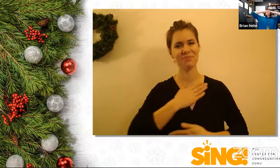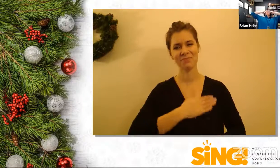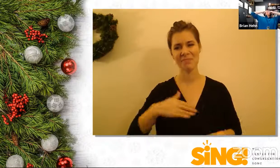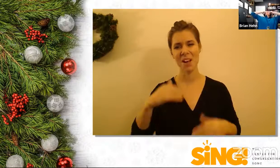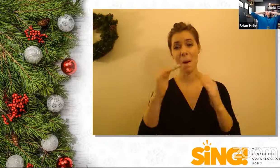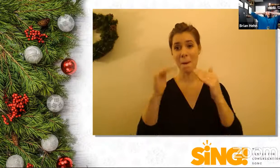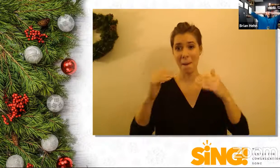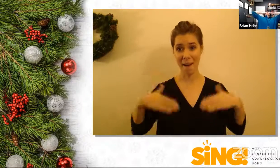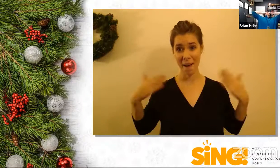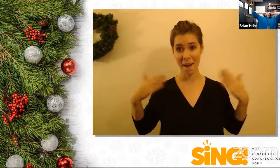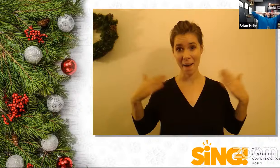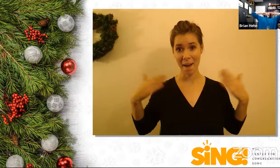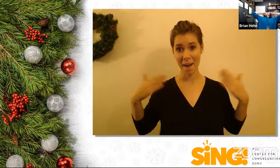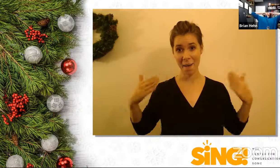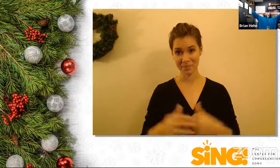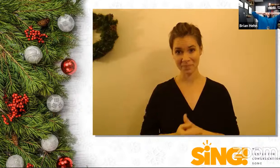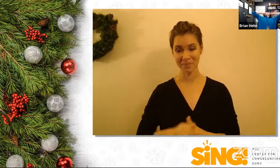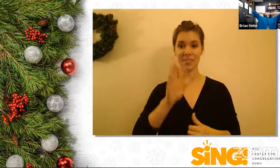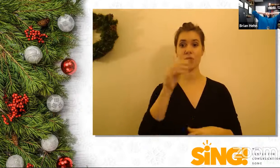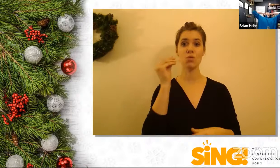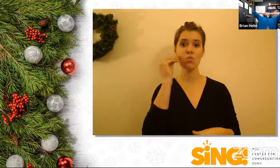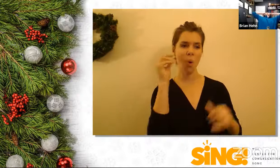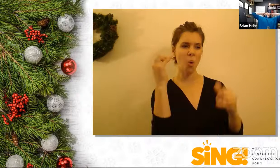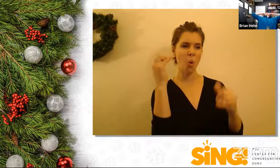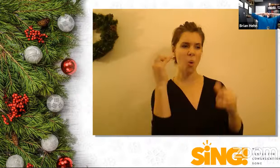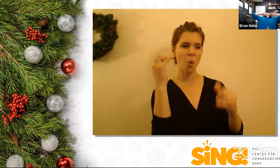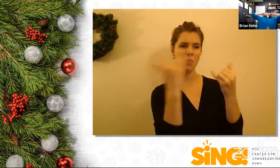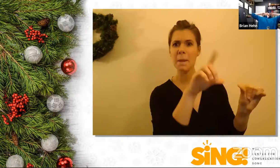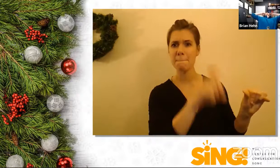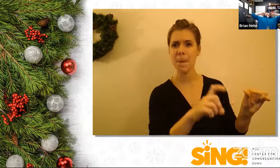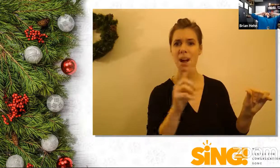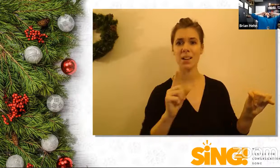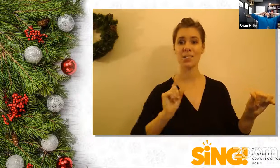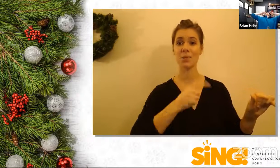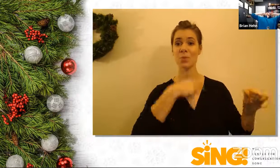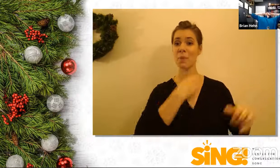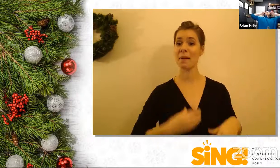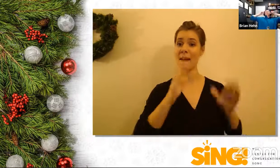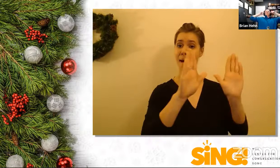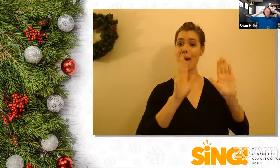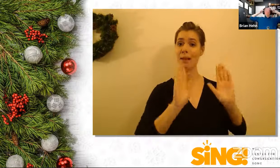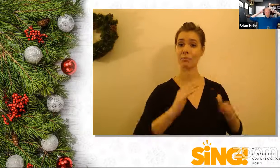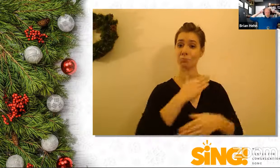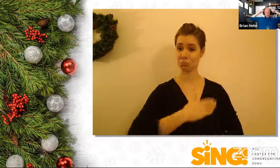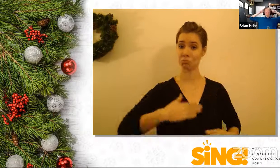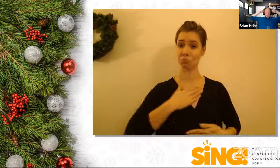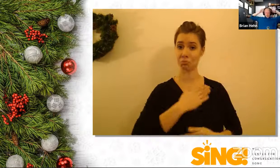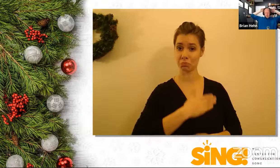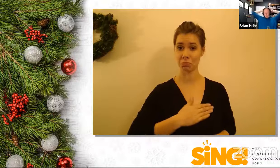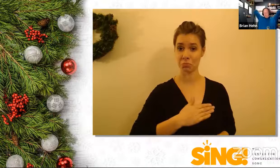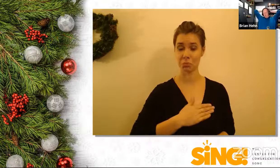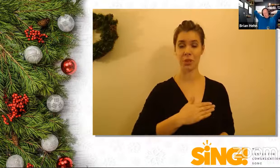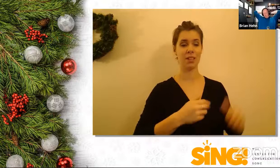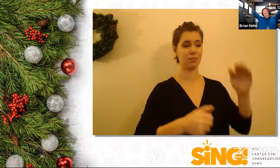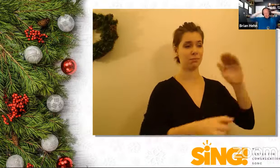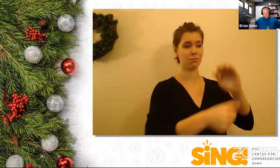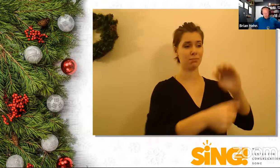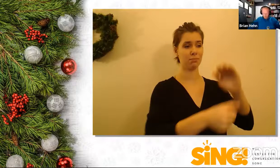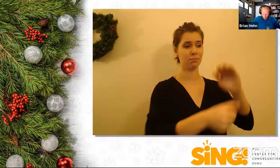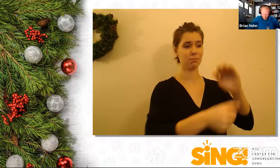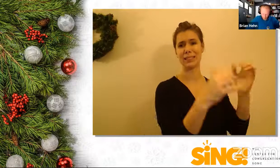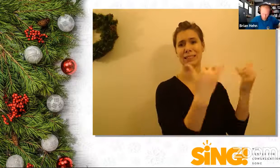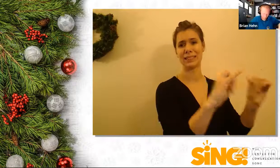you created and that are now available online. We hope that it blesses people, that it brings some